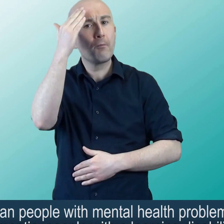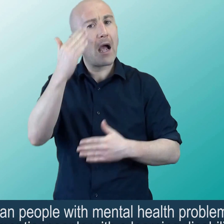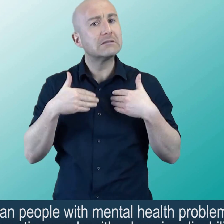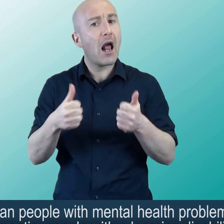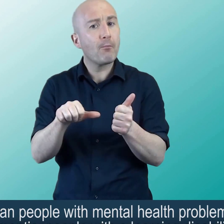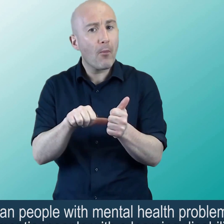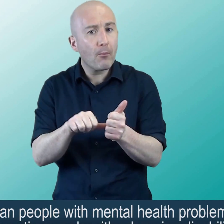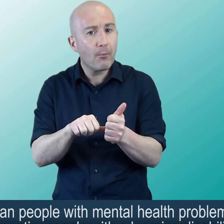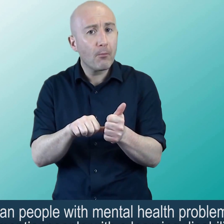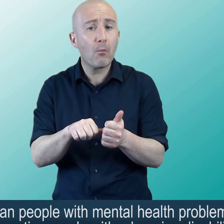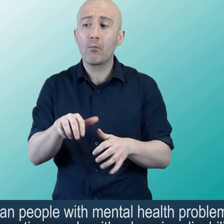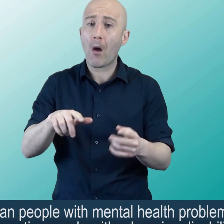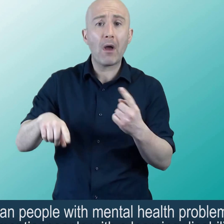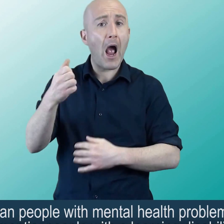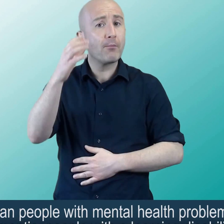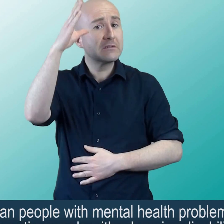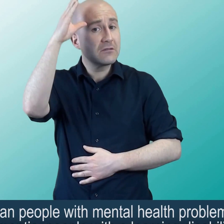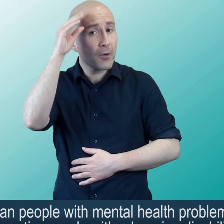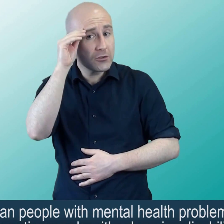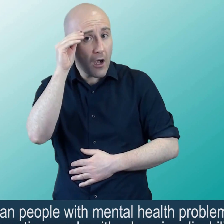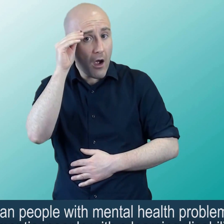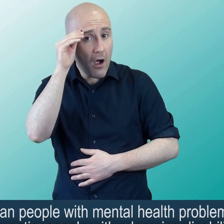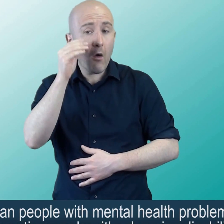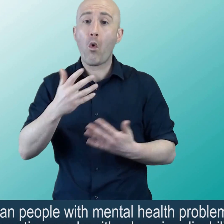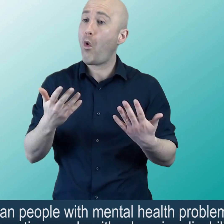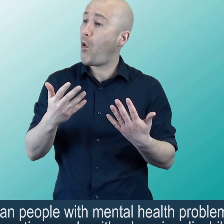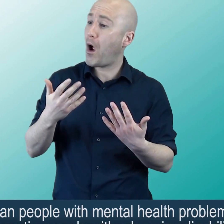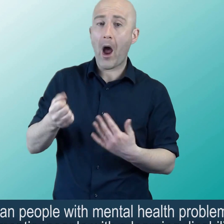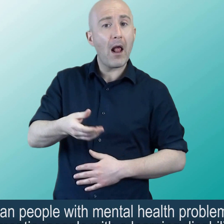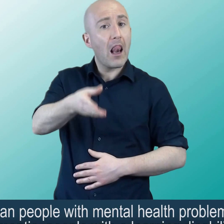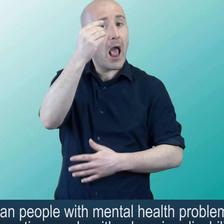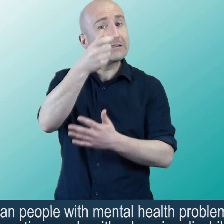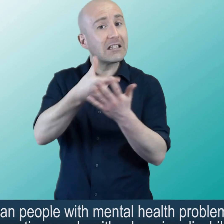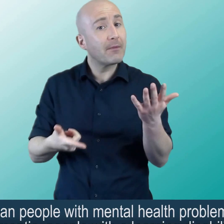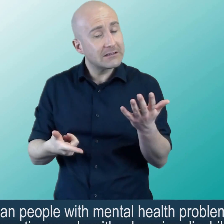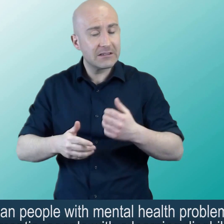This could mean people with mental health problems, people with dementia, people with a learning disability.